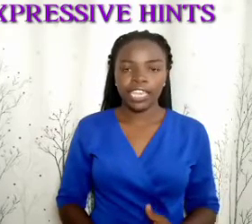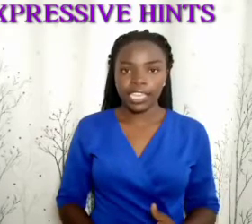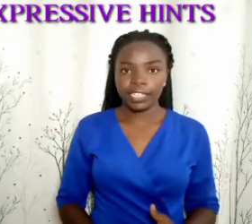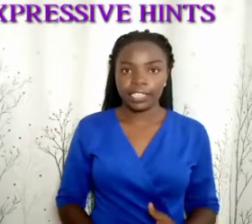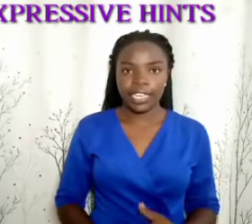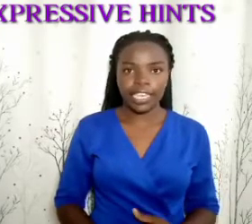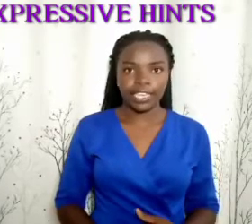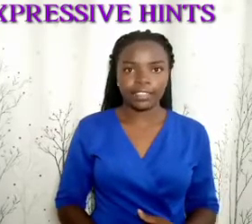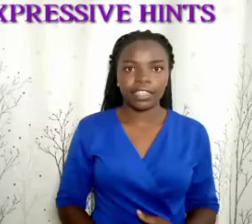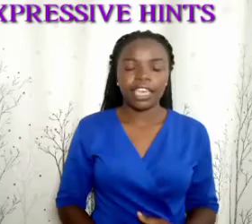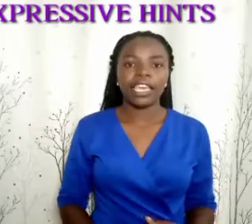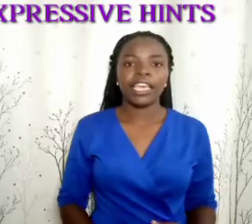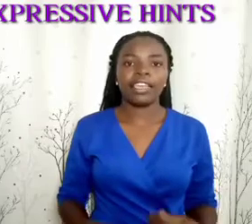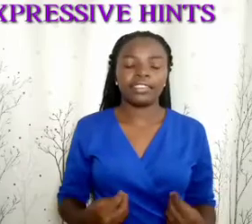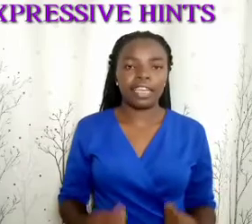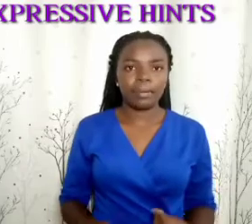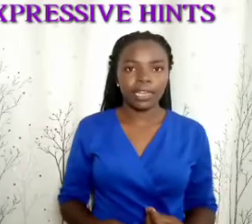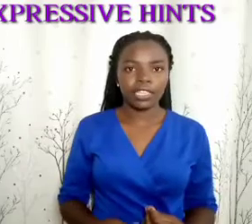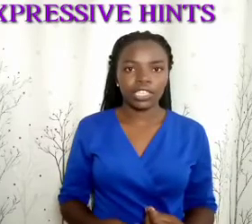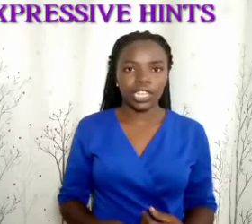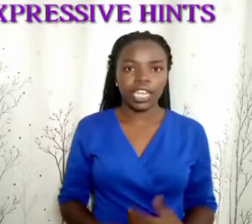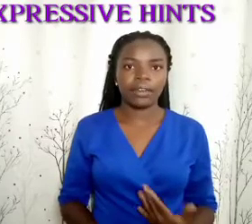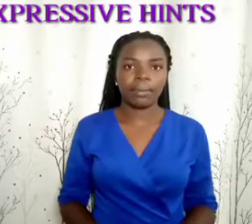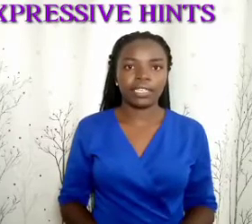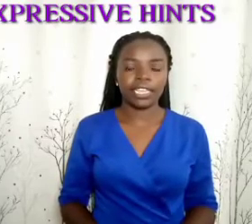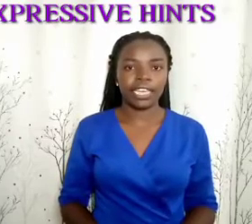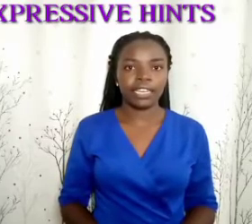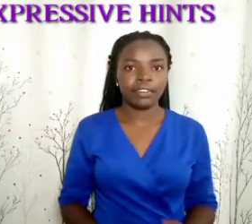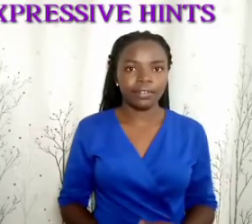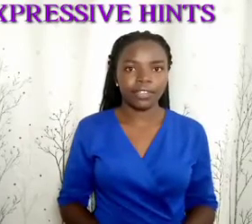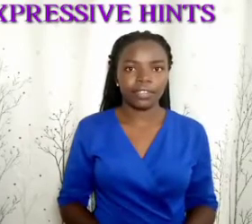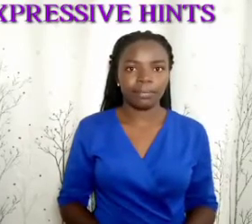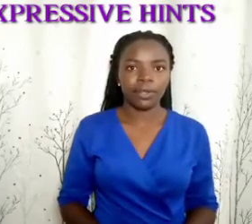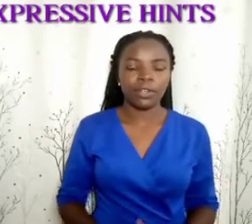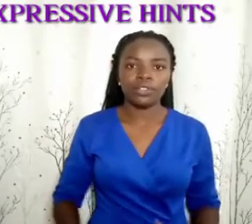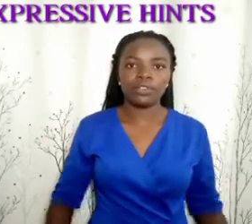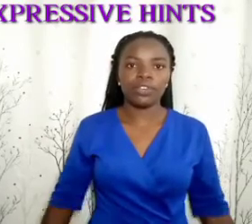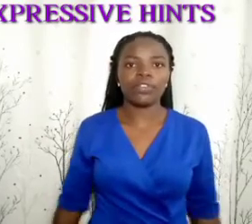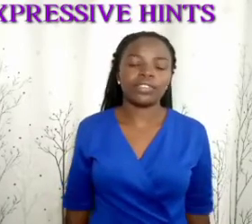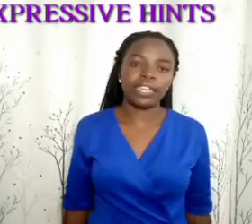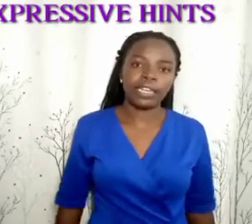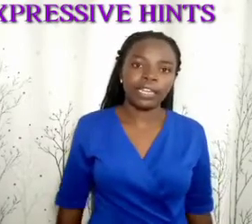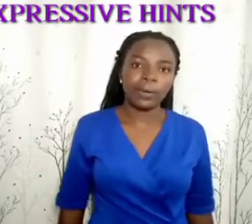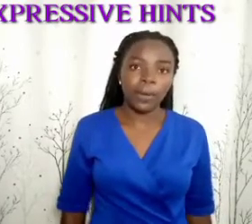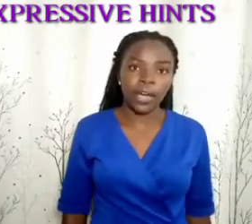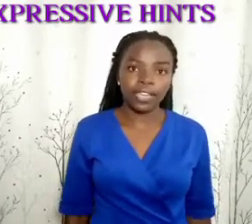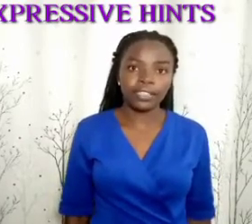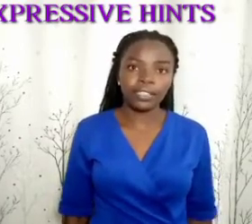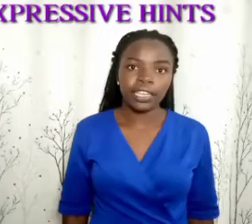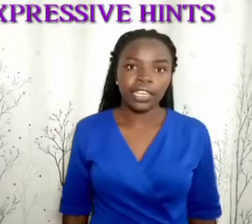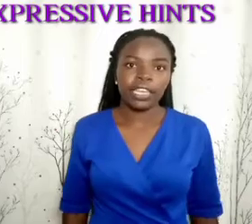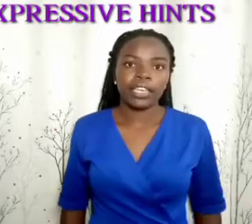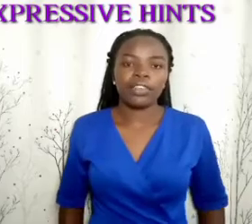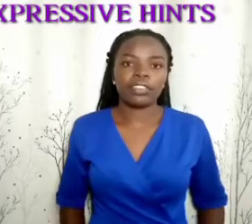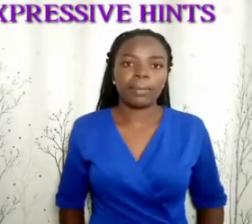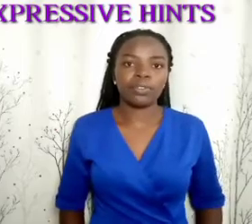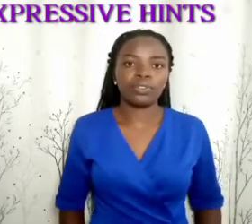hint is establish and maintain rhythm. So if you're signing words, you're supposed to